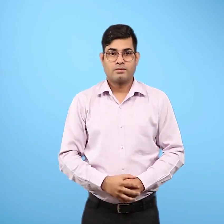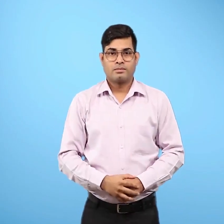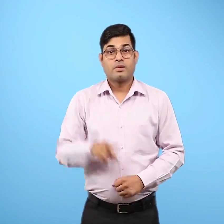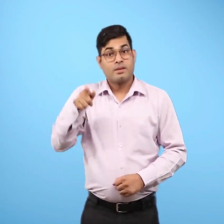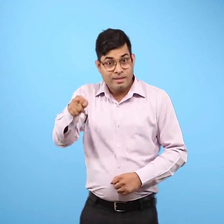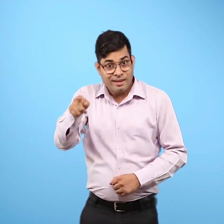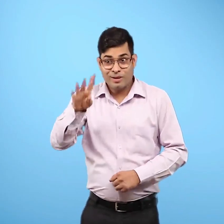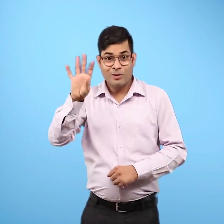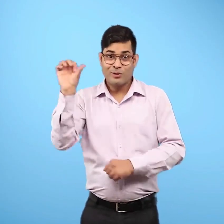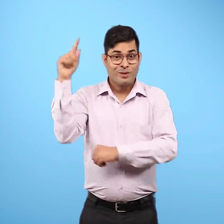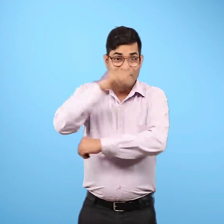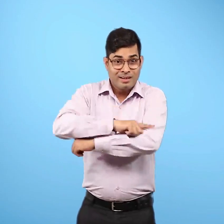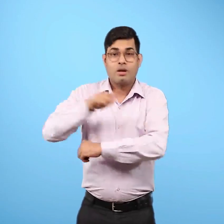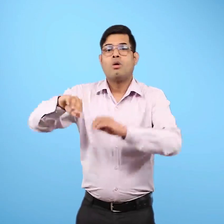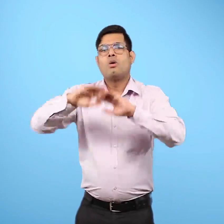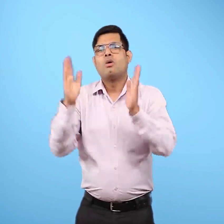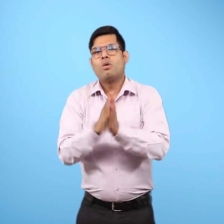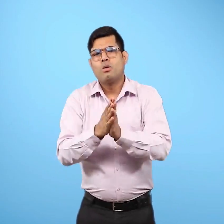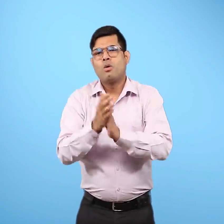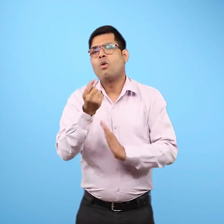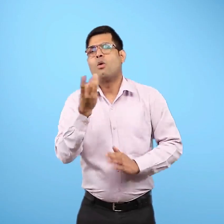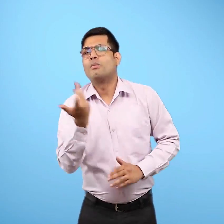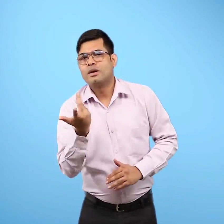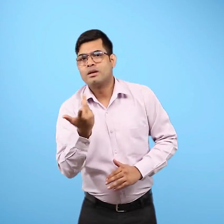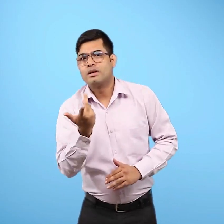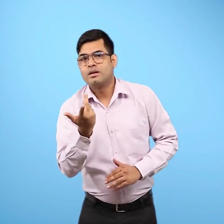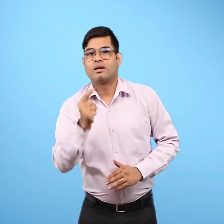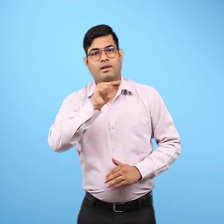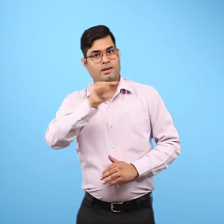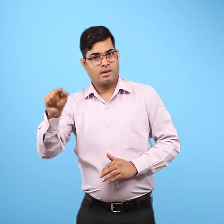how much money does she get? Dash.